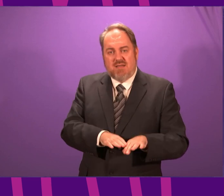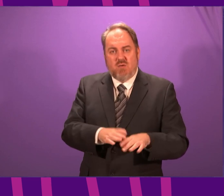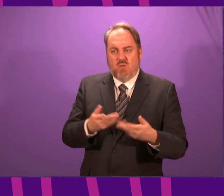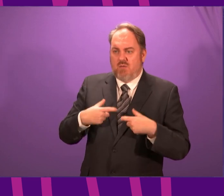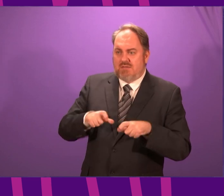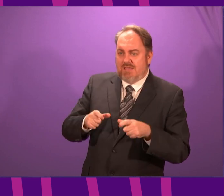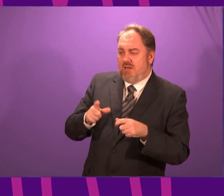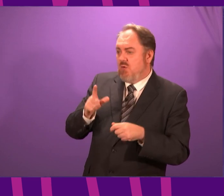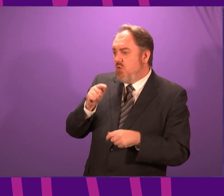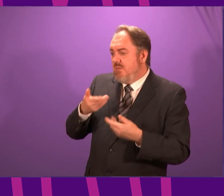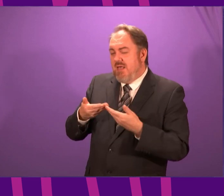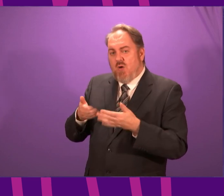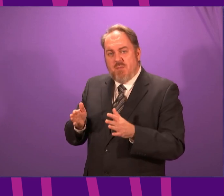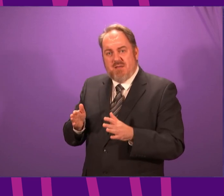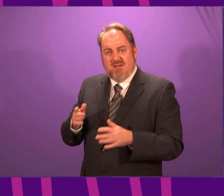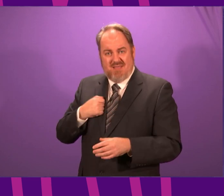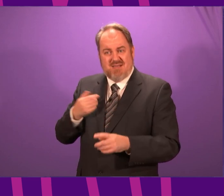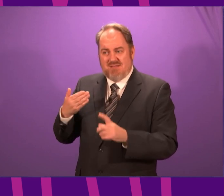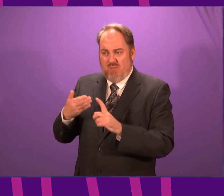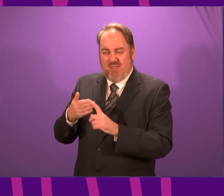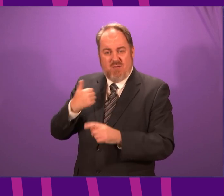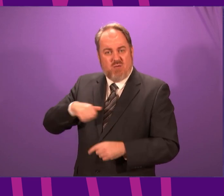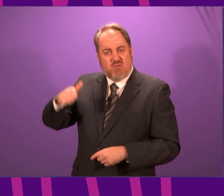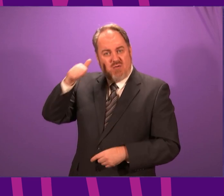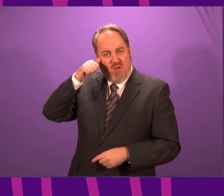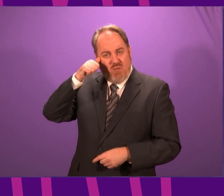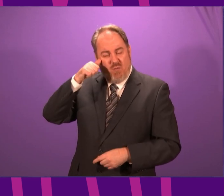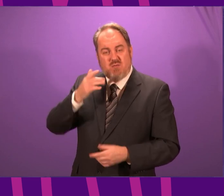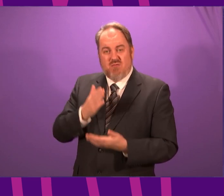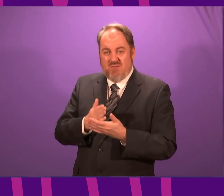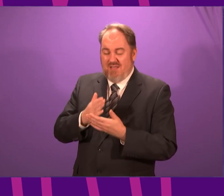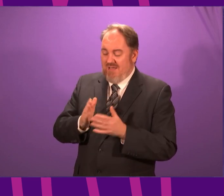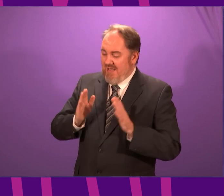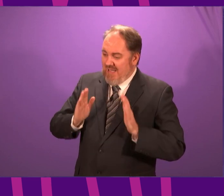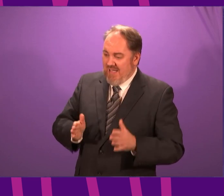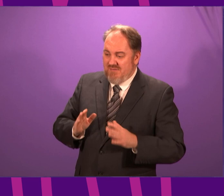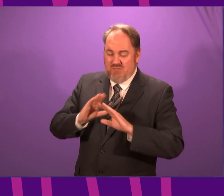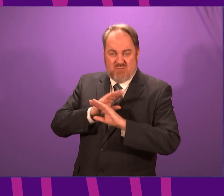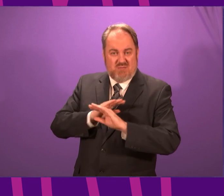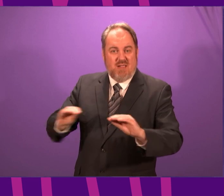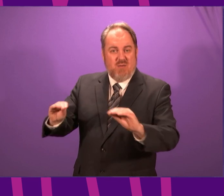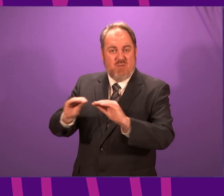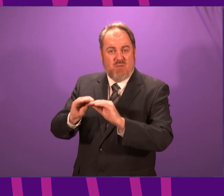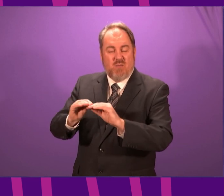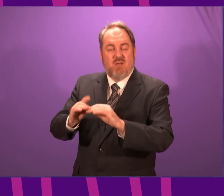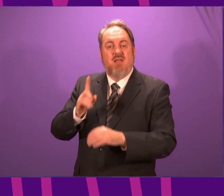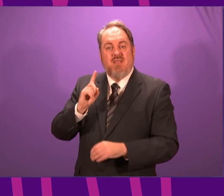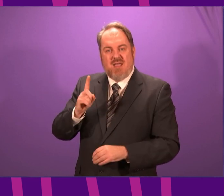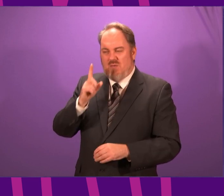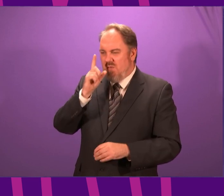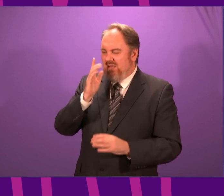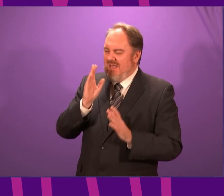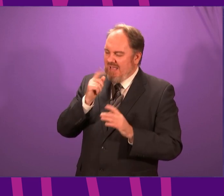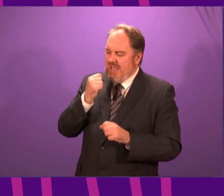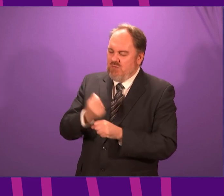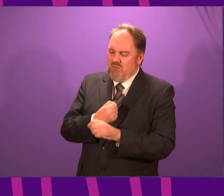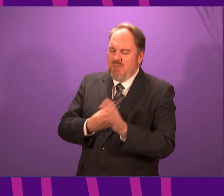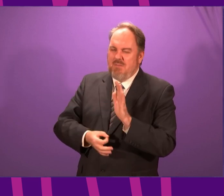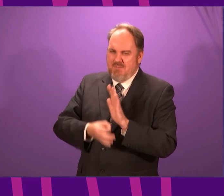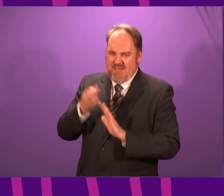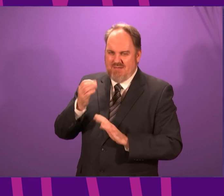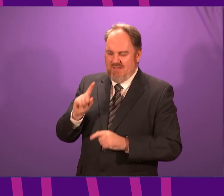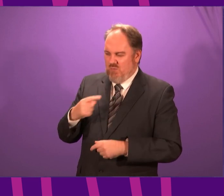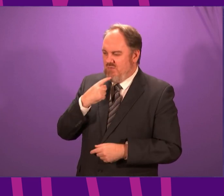might be kept open in our towns and cities. And I'm bound to say that it must be possible to do better than the response of the